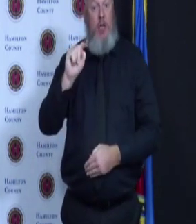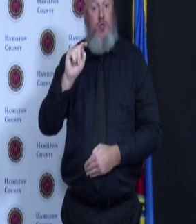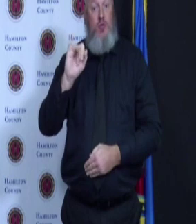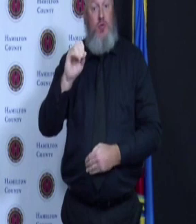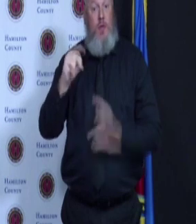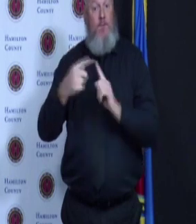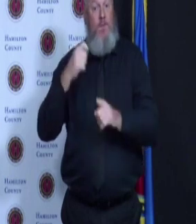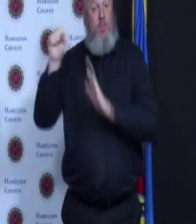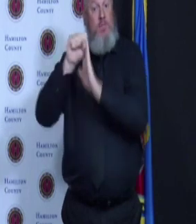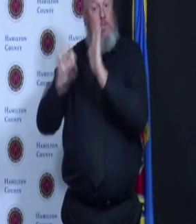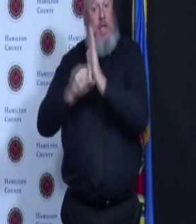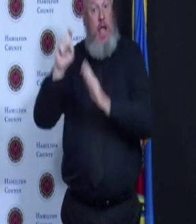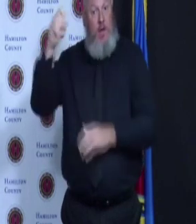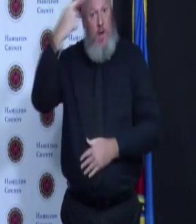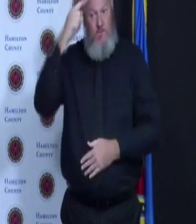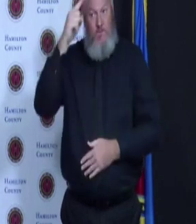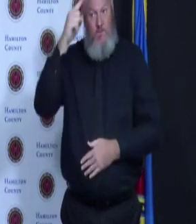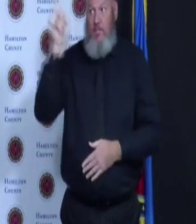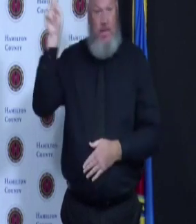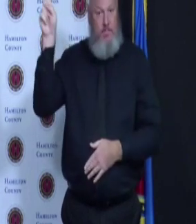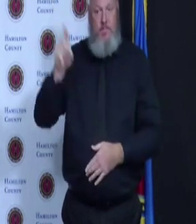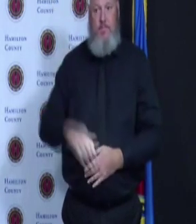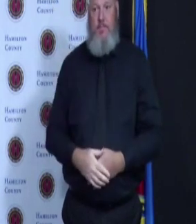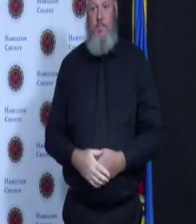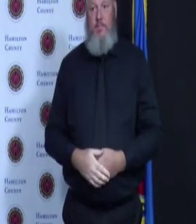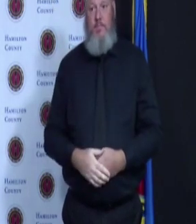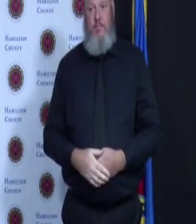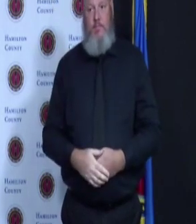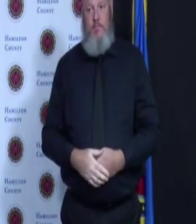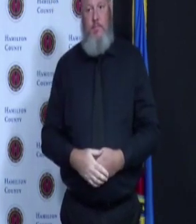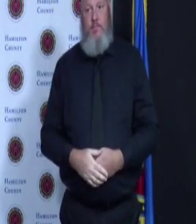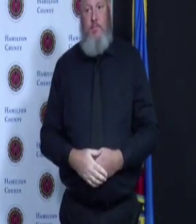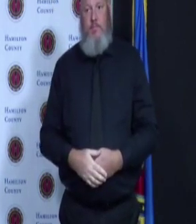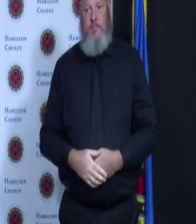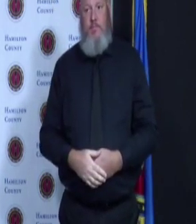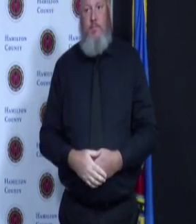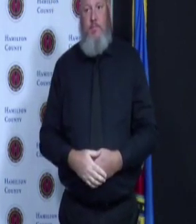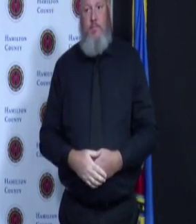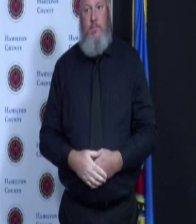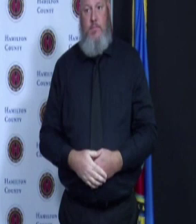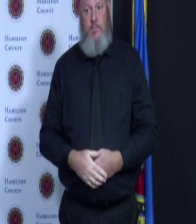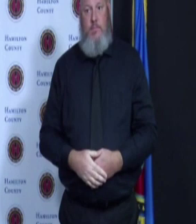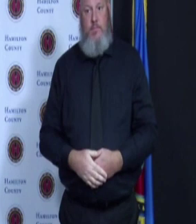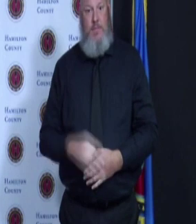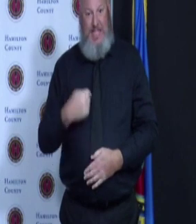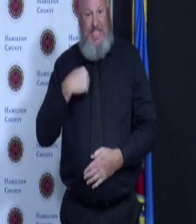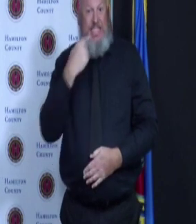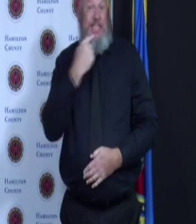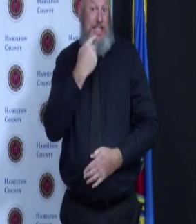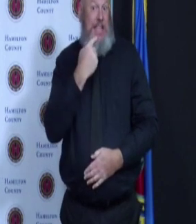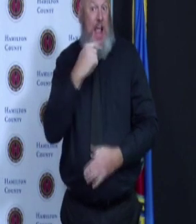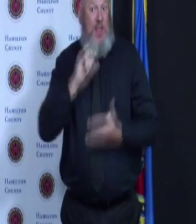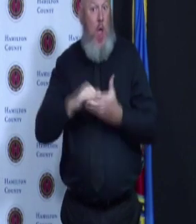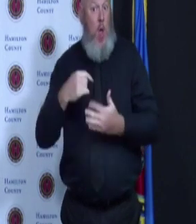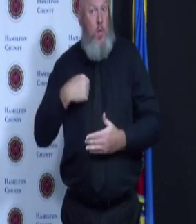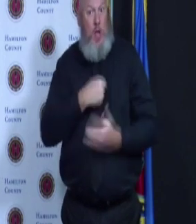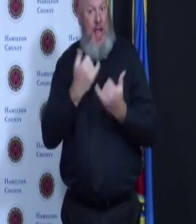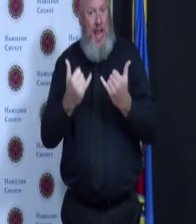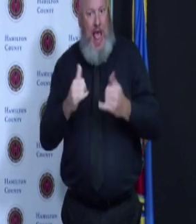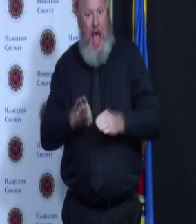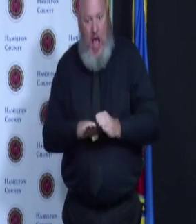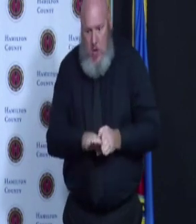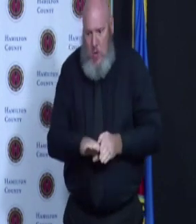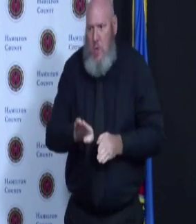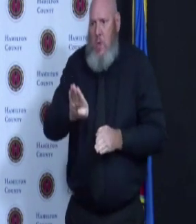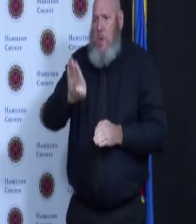the curve. And remember, the whole effort here is to flatten the curve to allow us time and